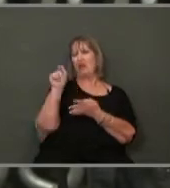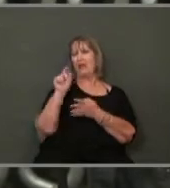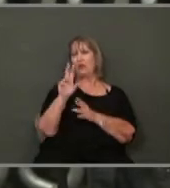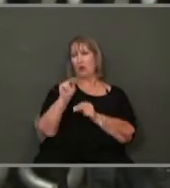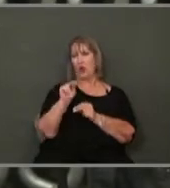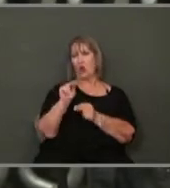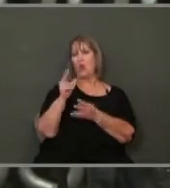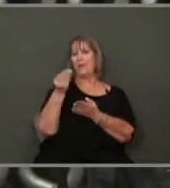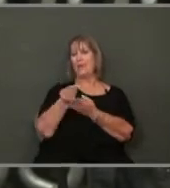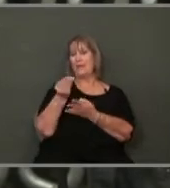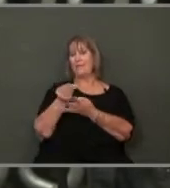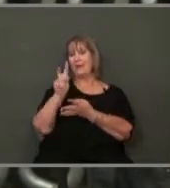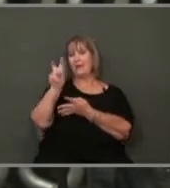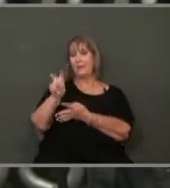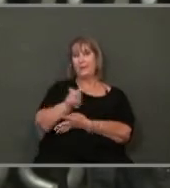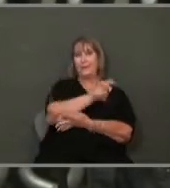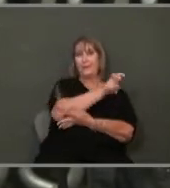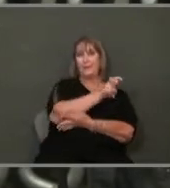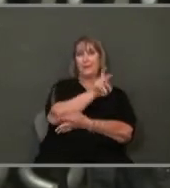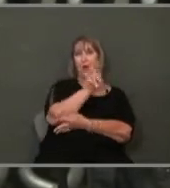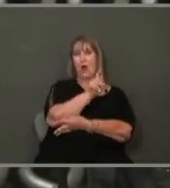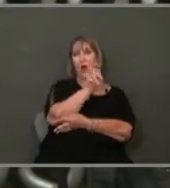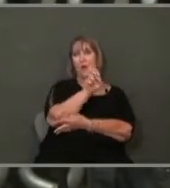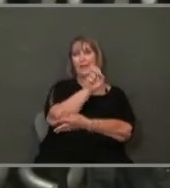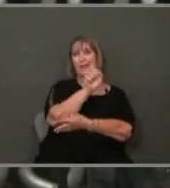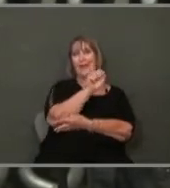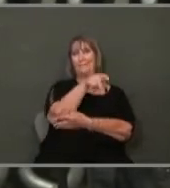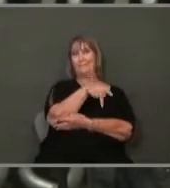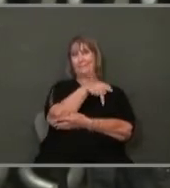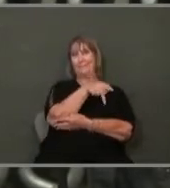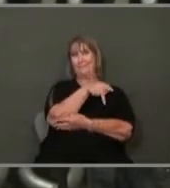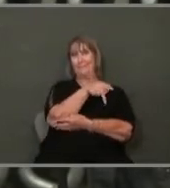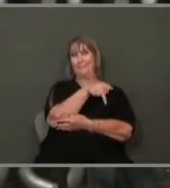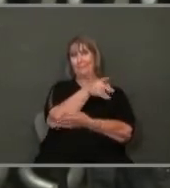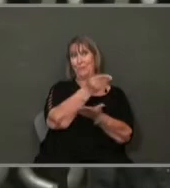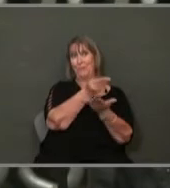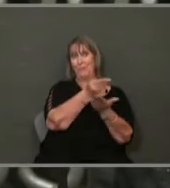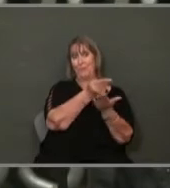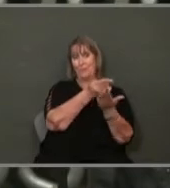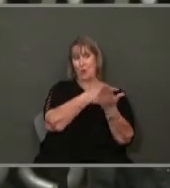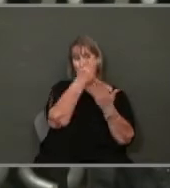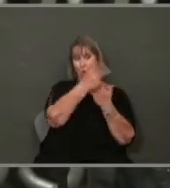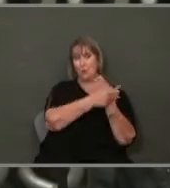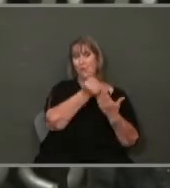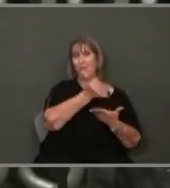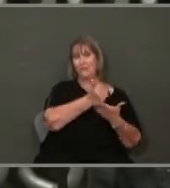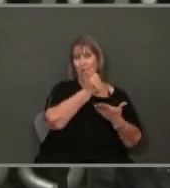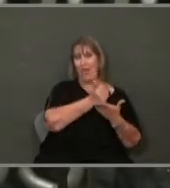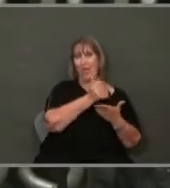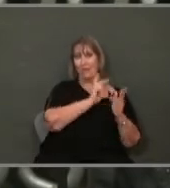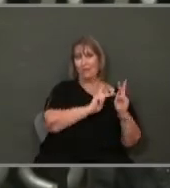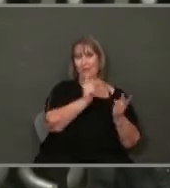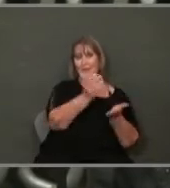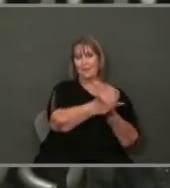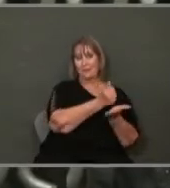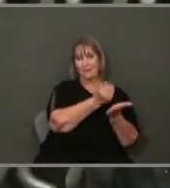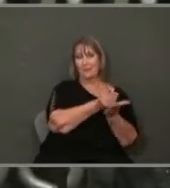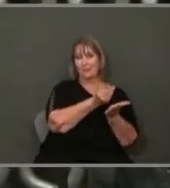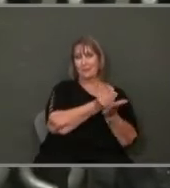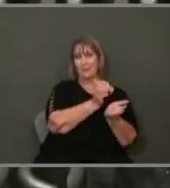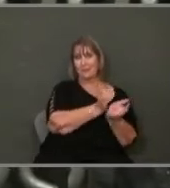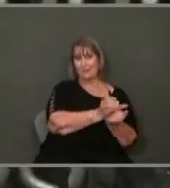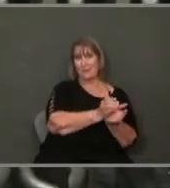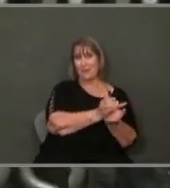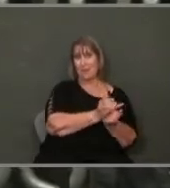assistance program. And so that was an idea that the council talked about yesterday that we're looking into, and we're gonna see if we can ferret that